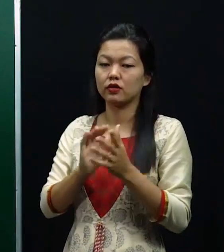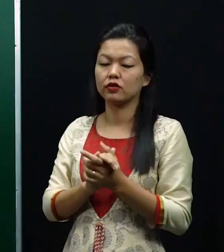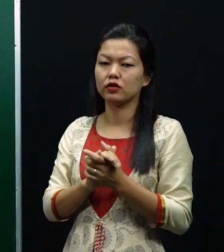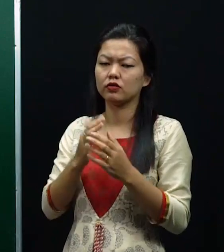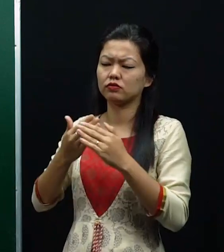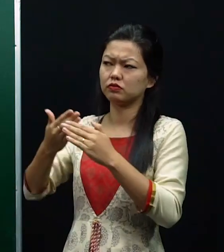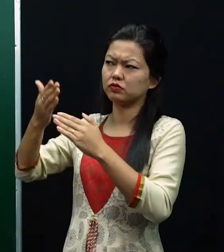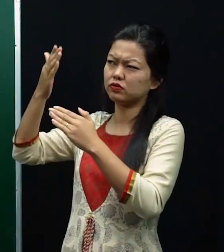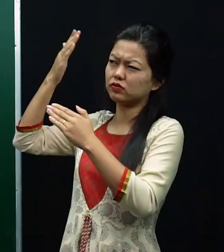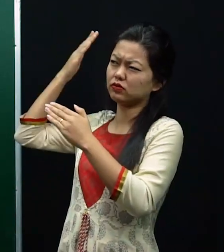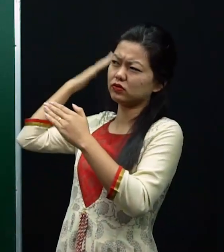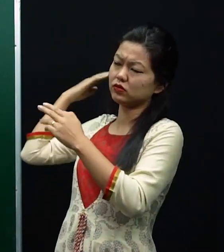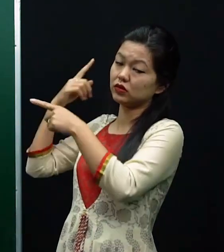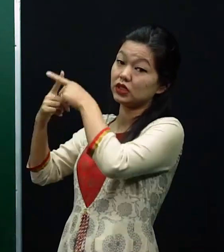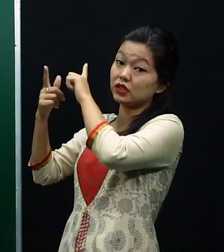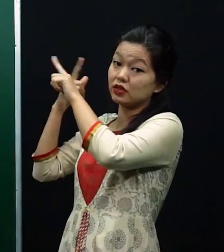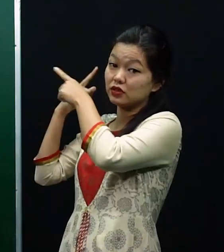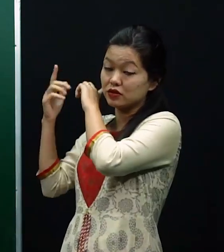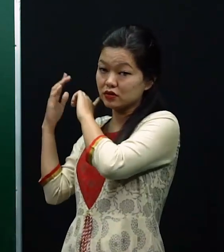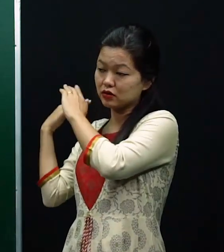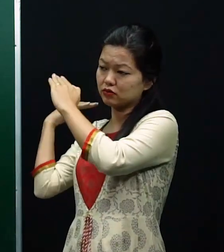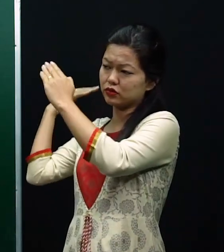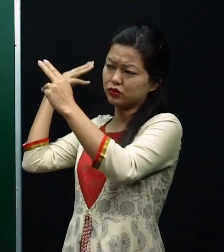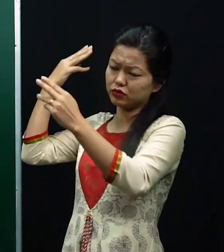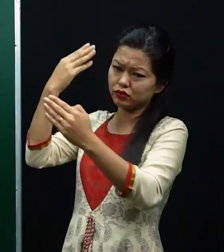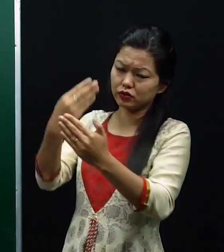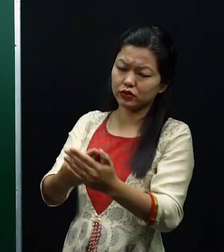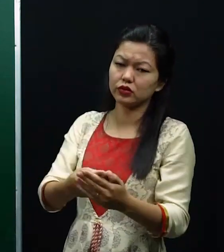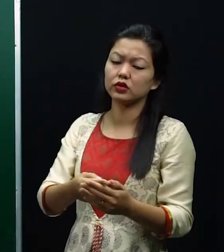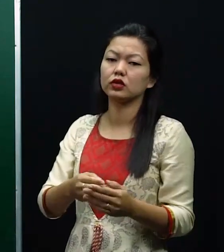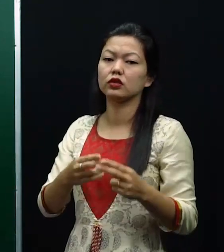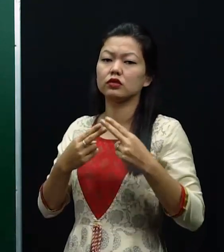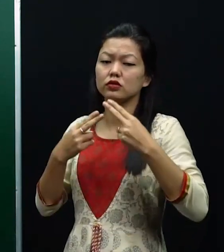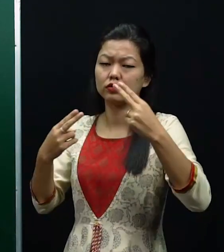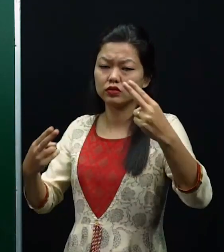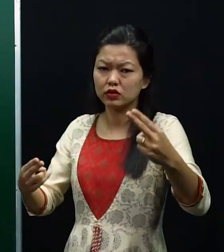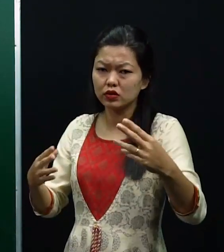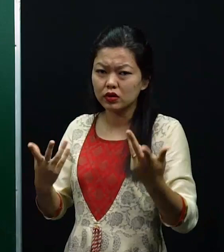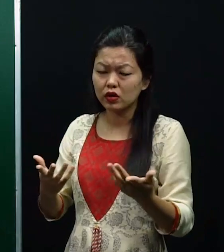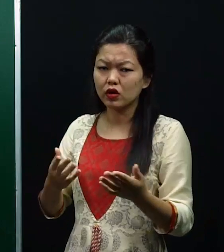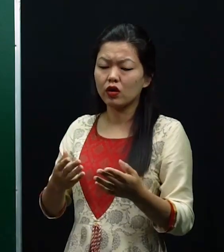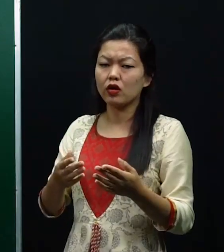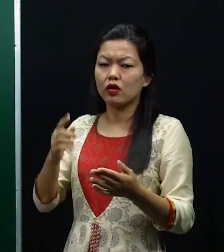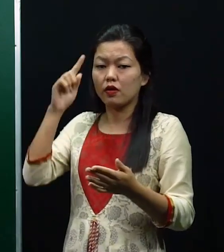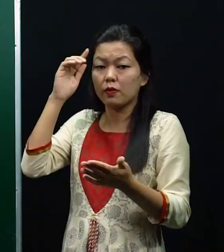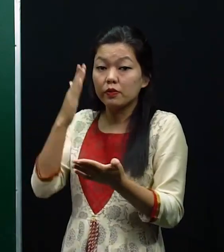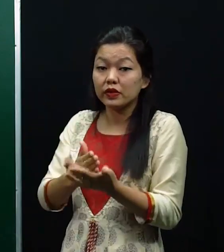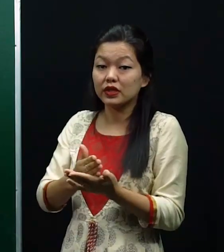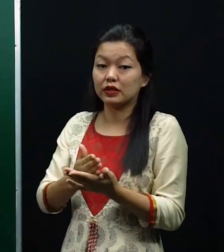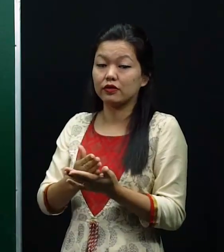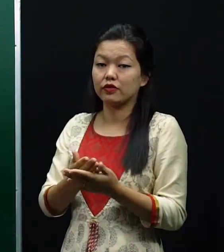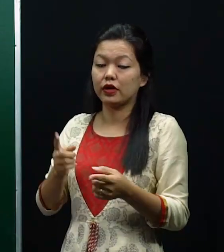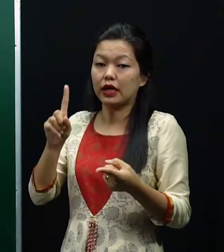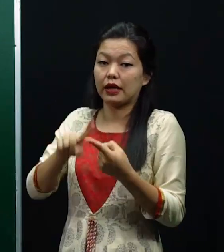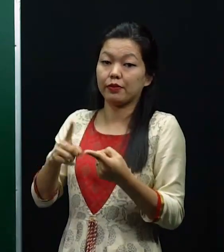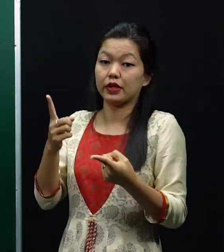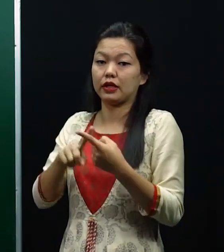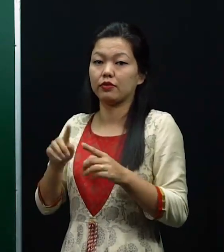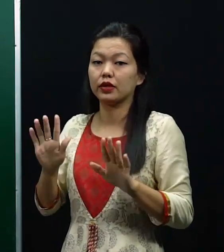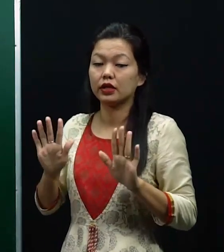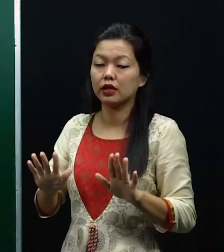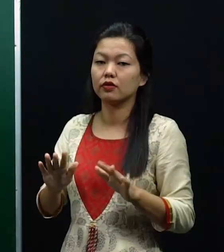in our own villages. See, many people in our state, or even in the northeastern region,